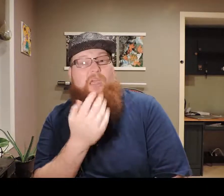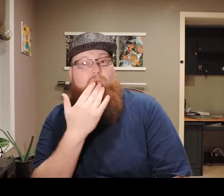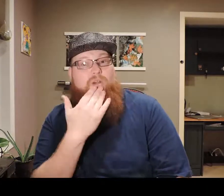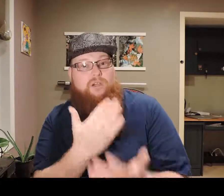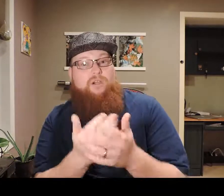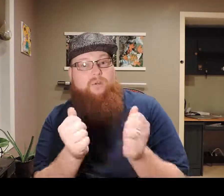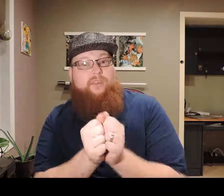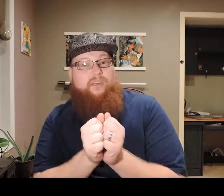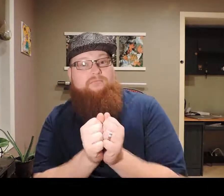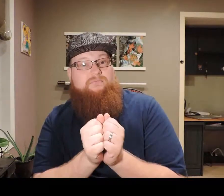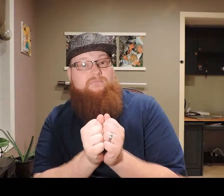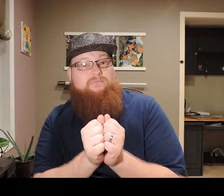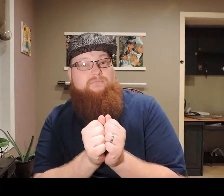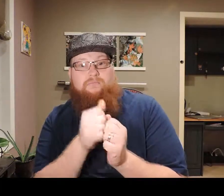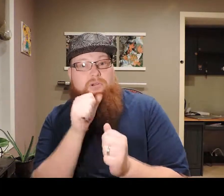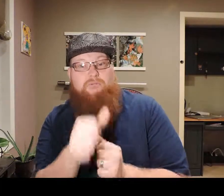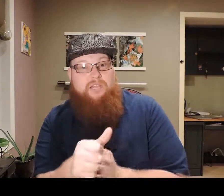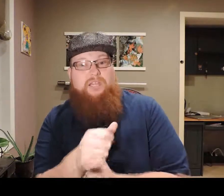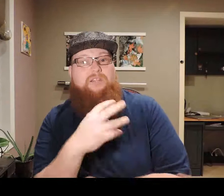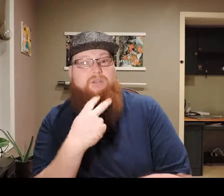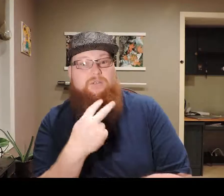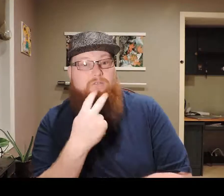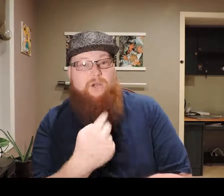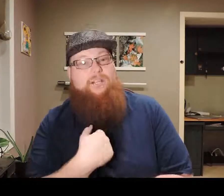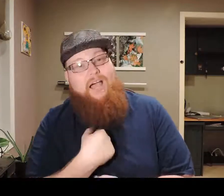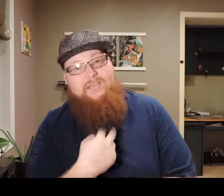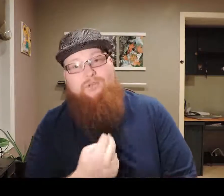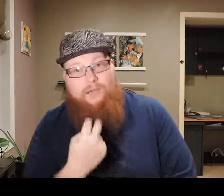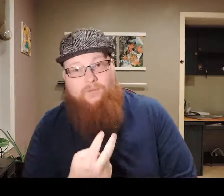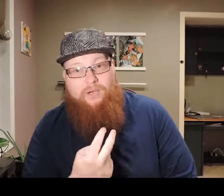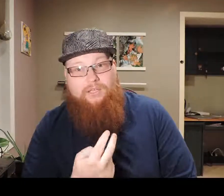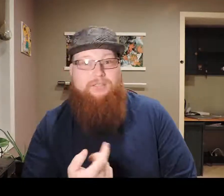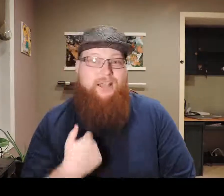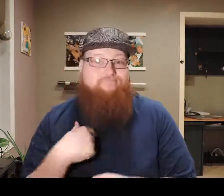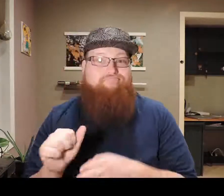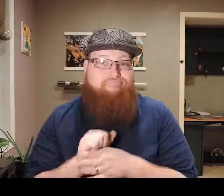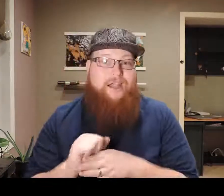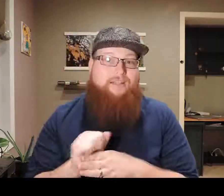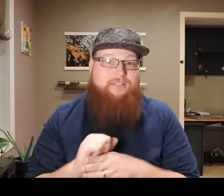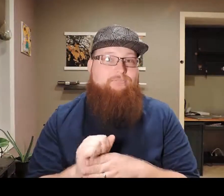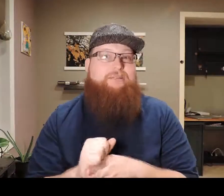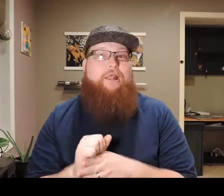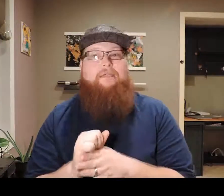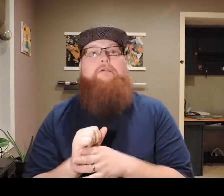And we're good with it. We don't need to use our voice. I use my voice. I practice up into like,